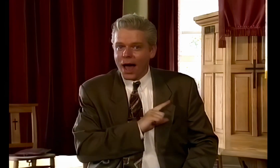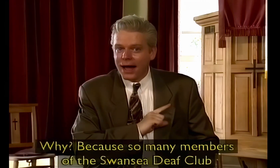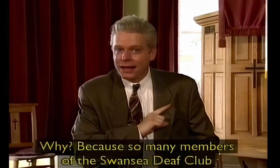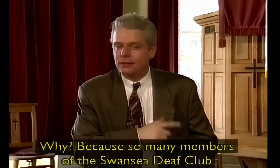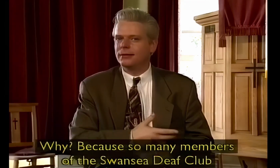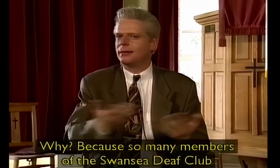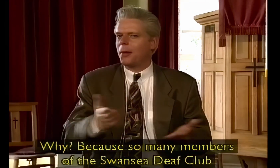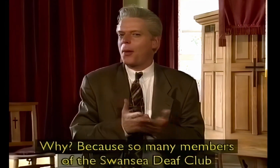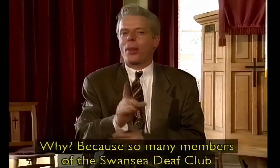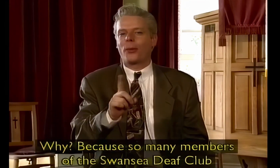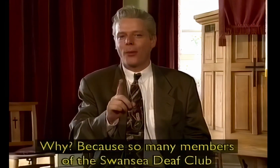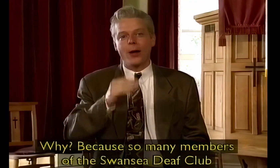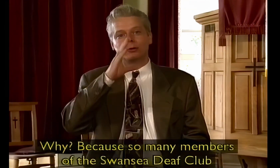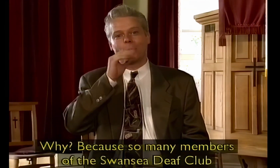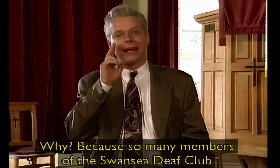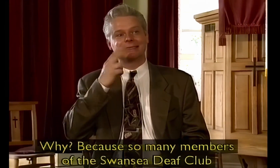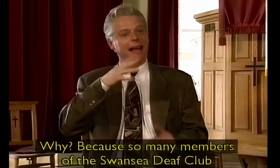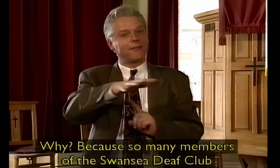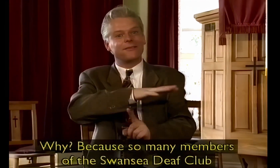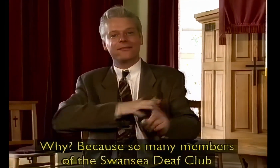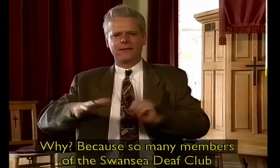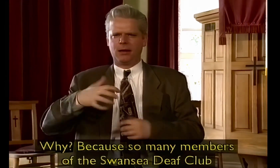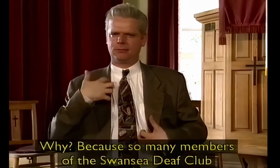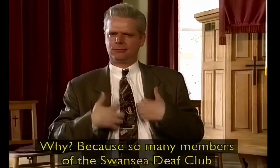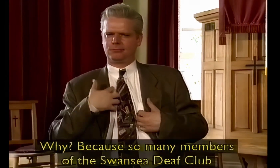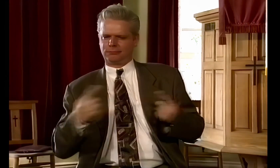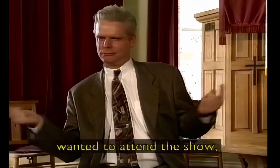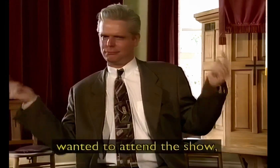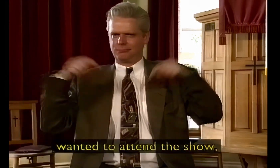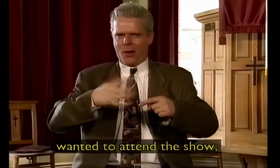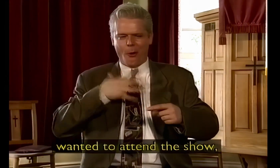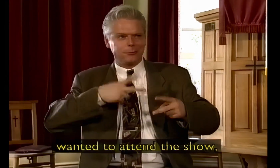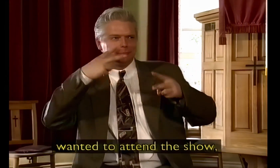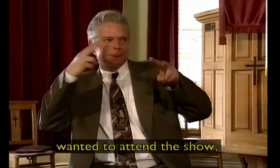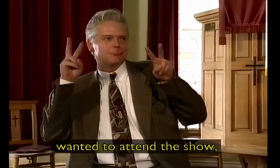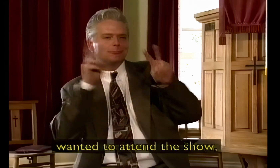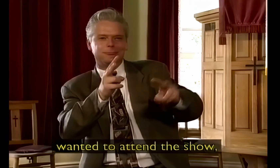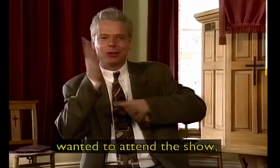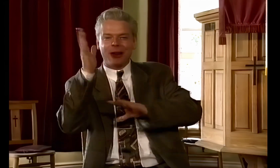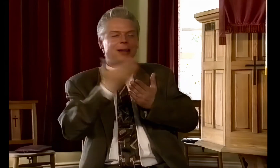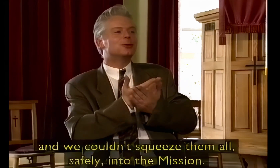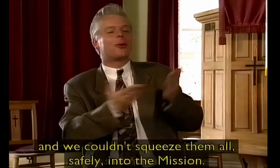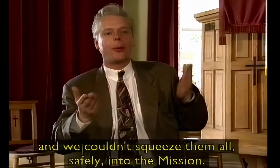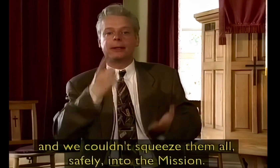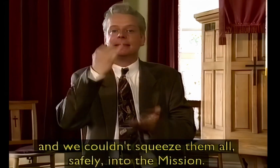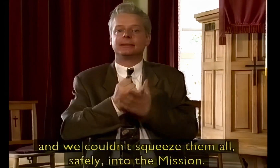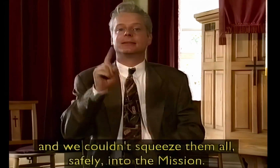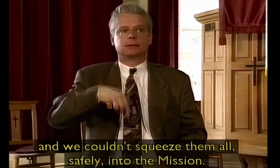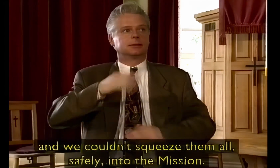Why? Because so many members of the Swansea Deaf Club wanted to attend the show, and we couldn't squeeze